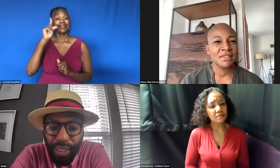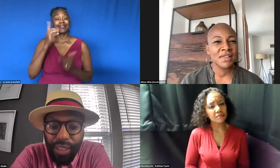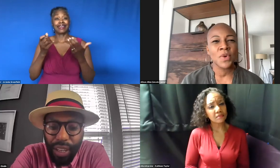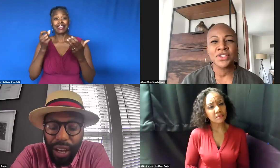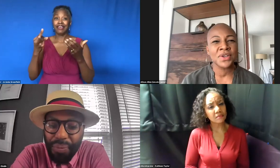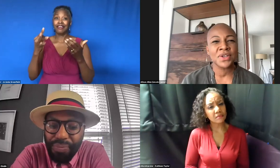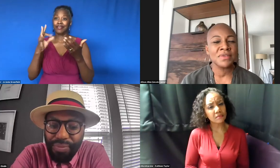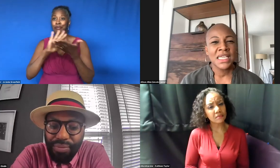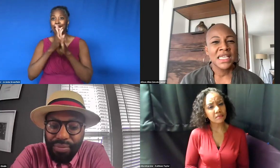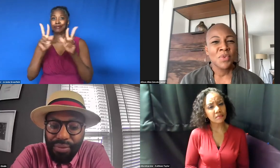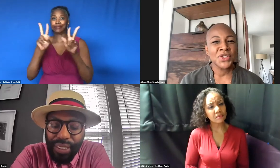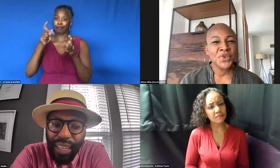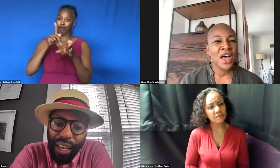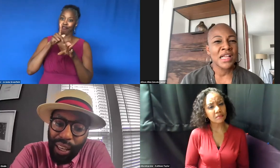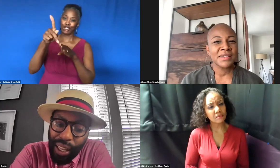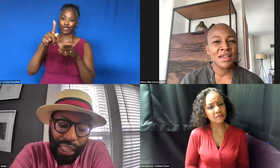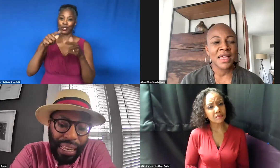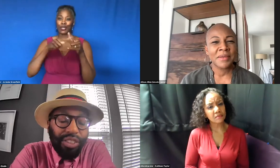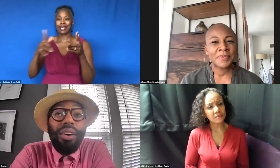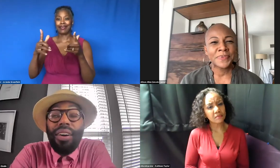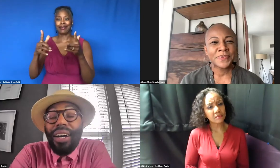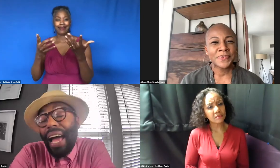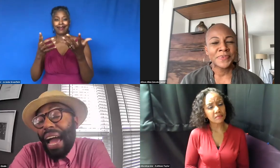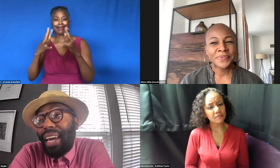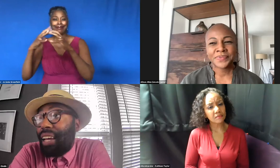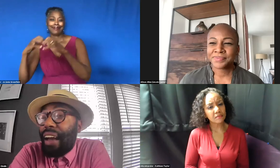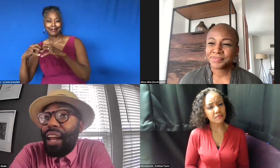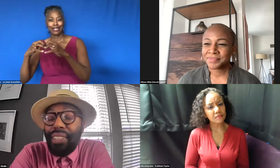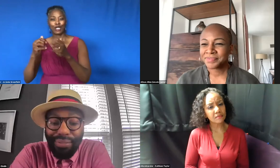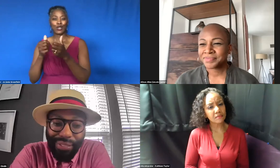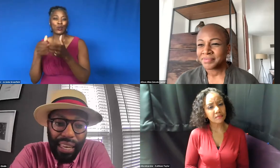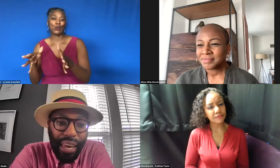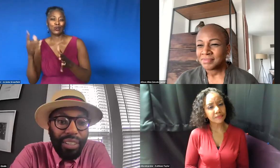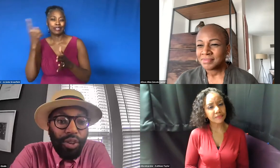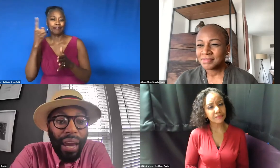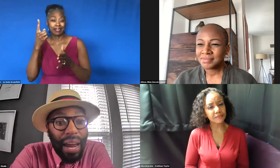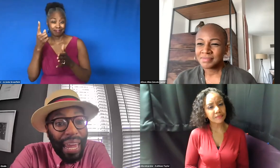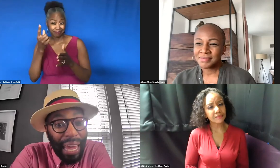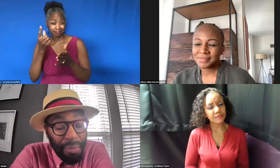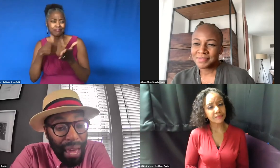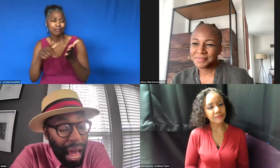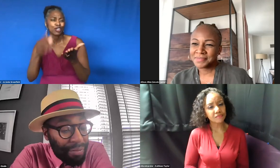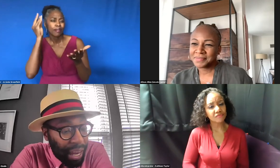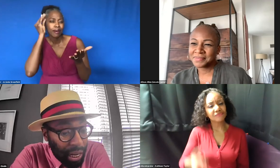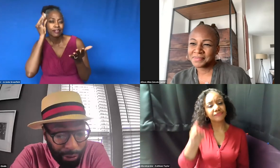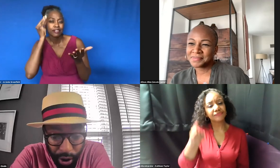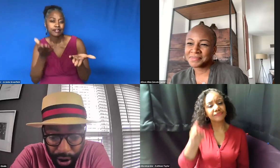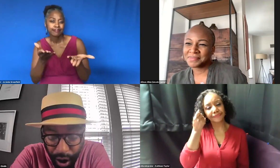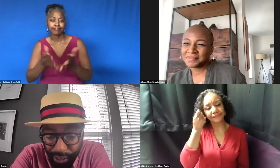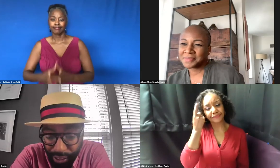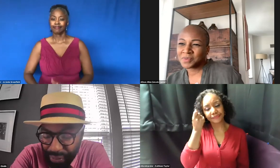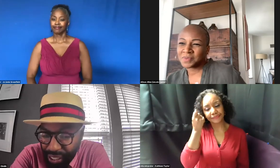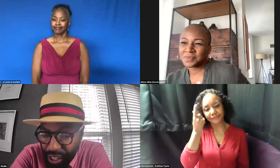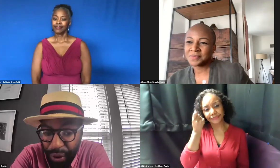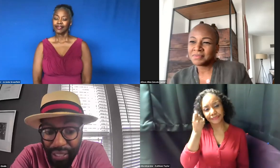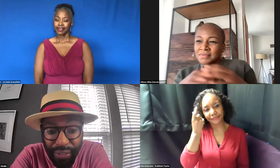of it. Like, yeah. what's your thoughts on that? So I get it. Listen. So here I am advocating for